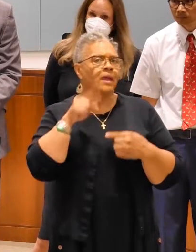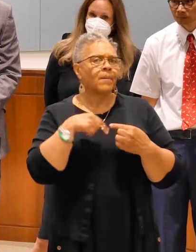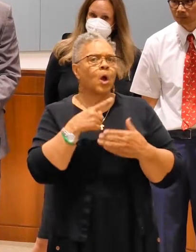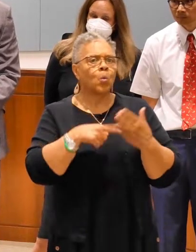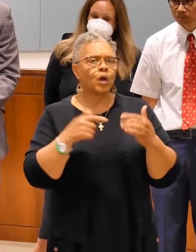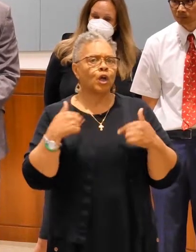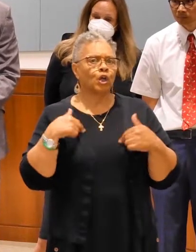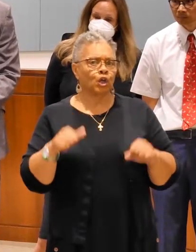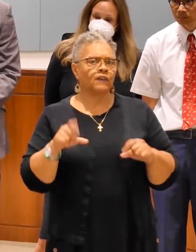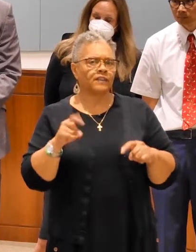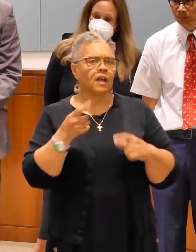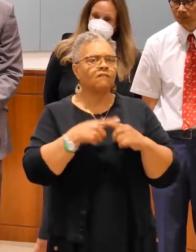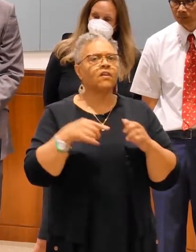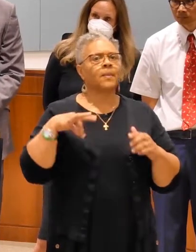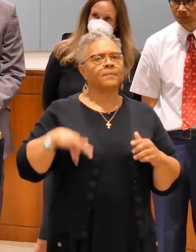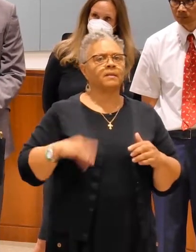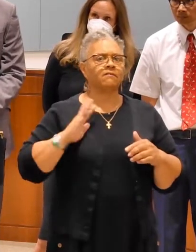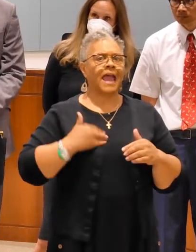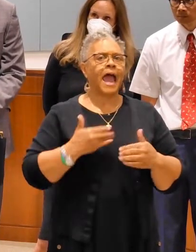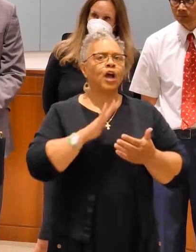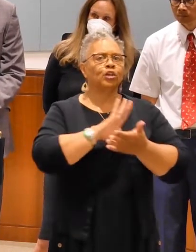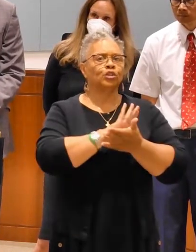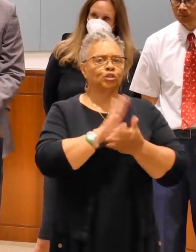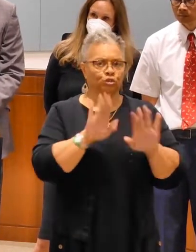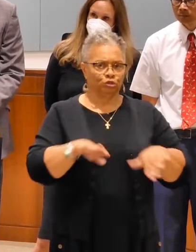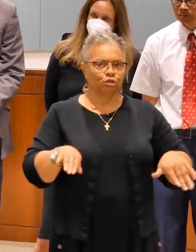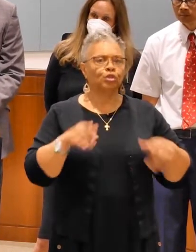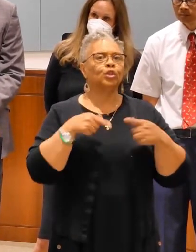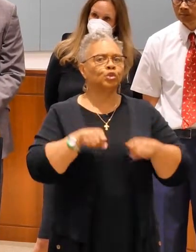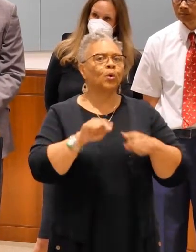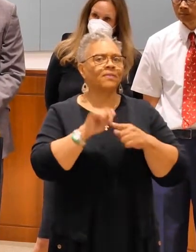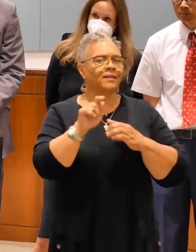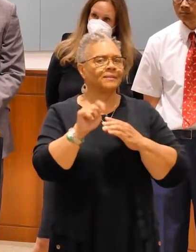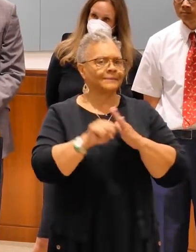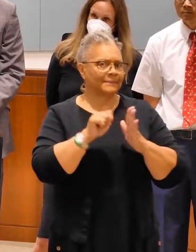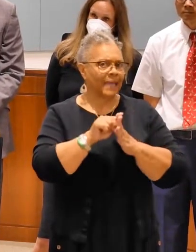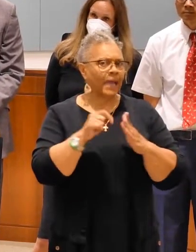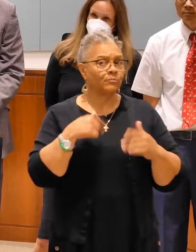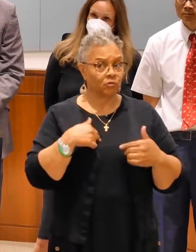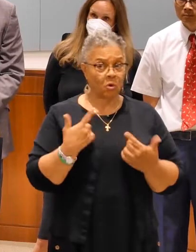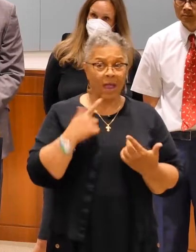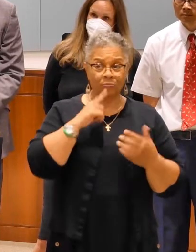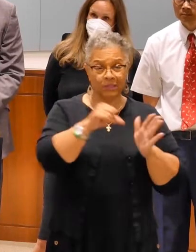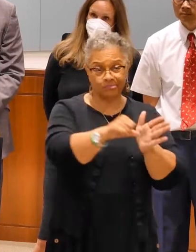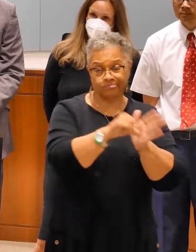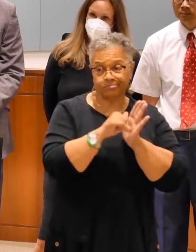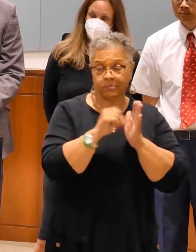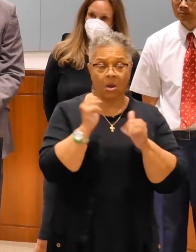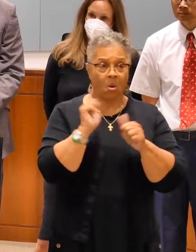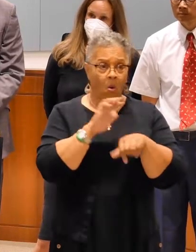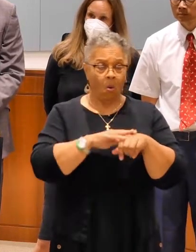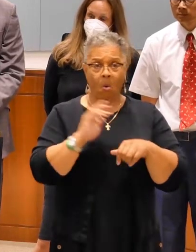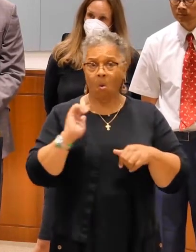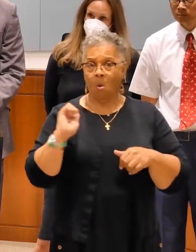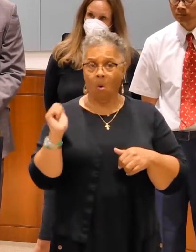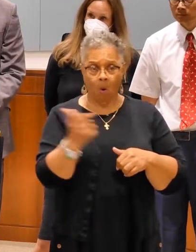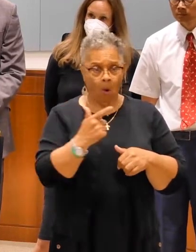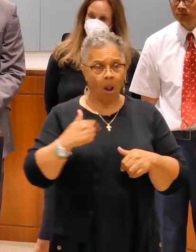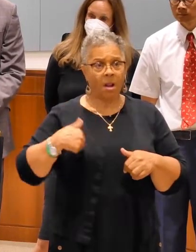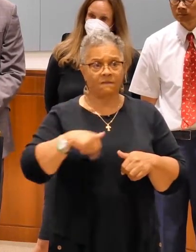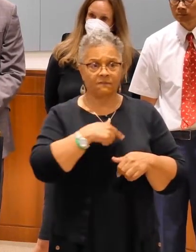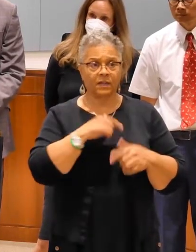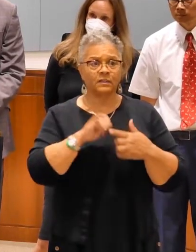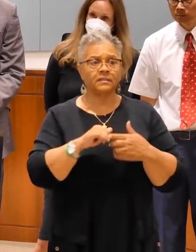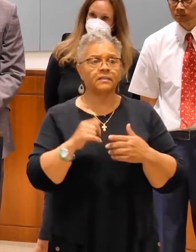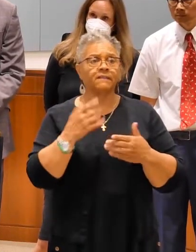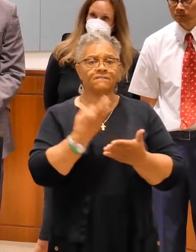done for the benefit of our children during those times. So I impress upon all of us the importance of the financial viability of all of